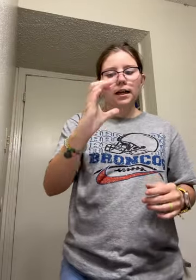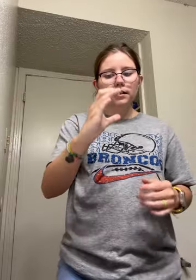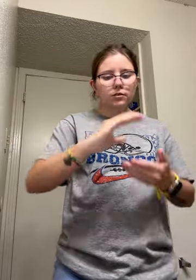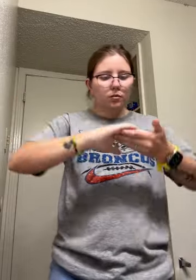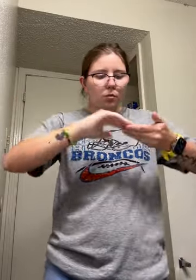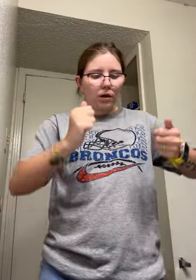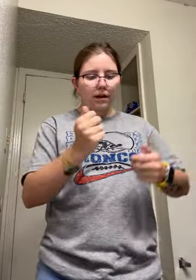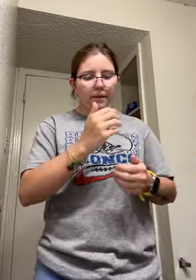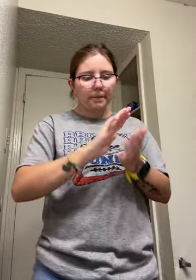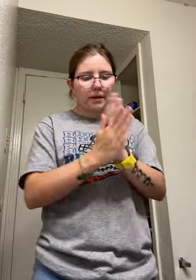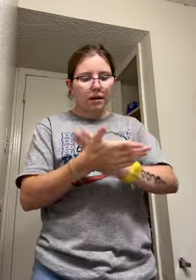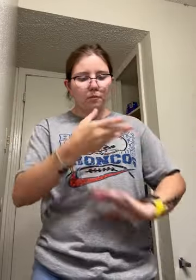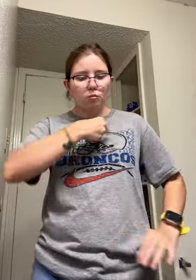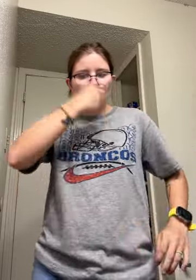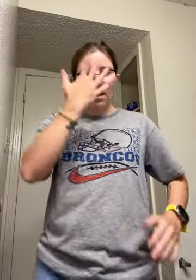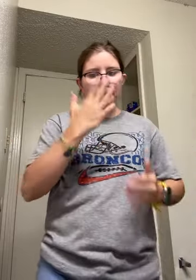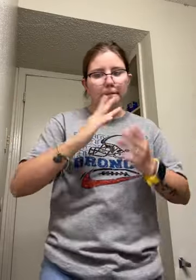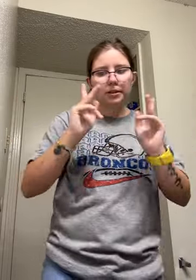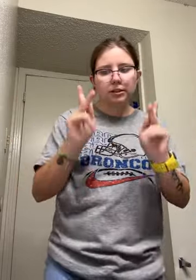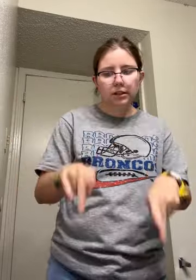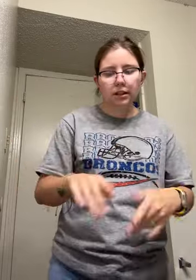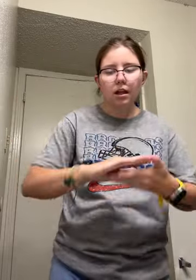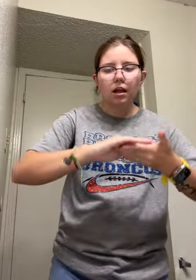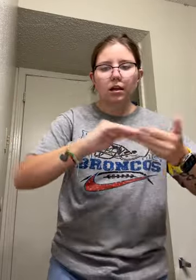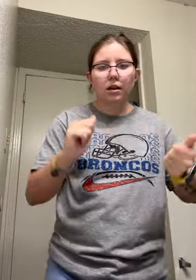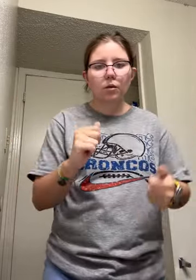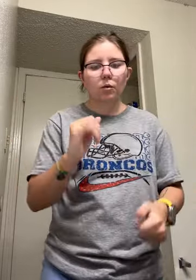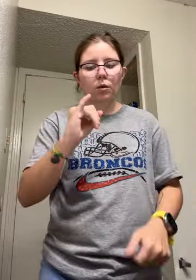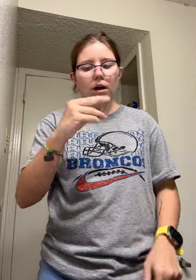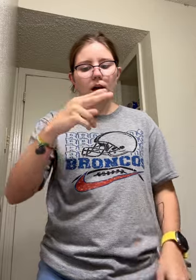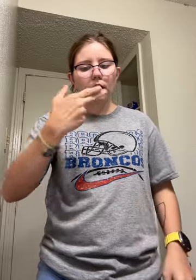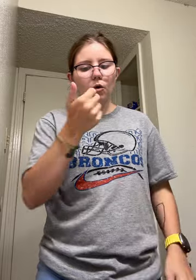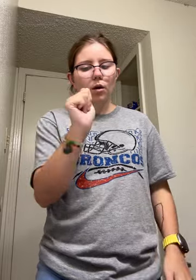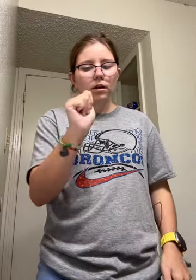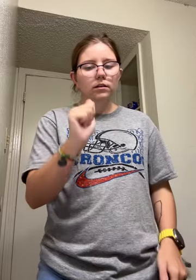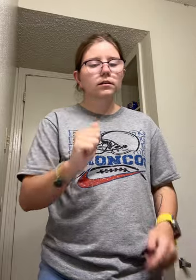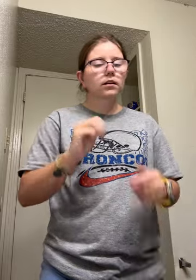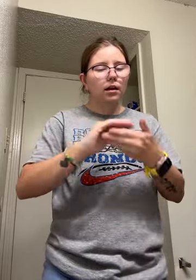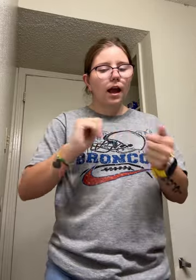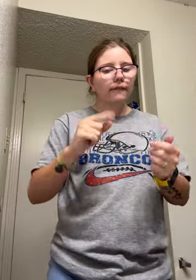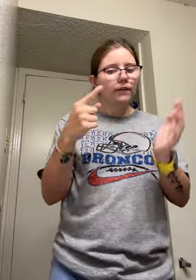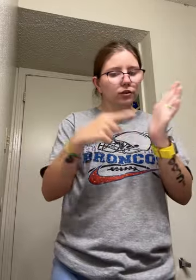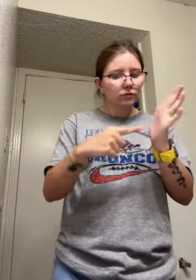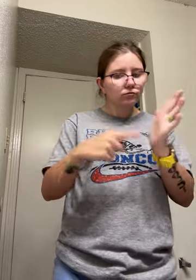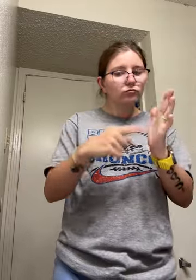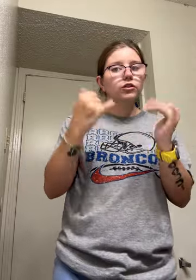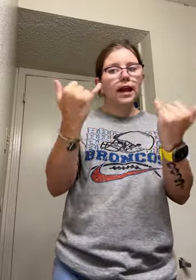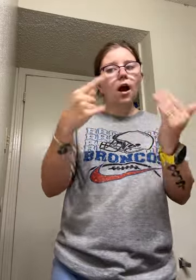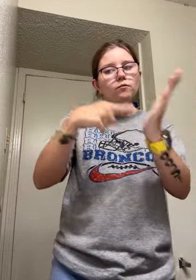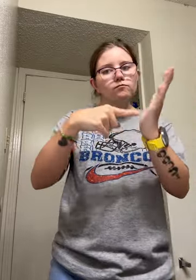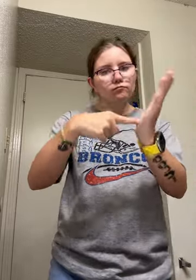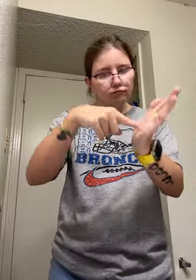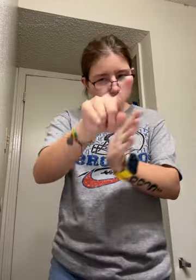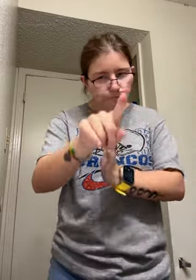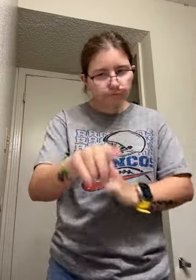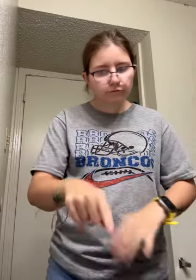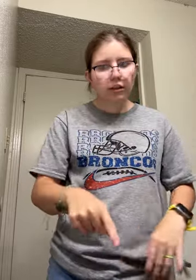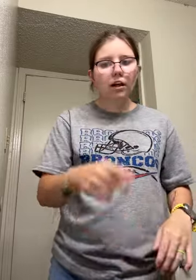turned to a white Alvada. Fucked this figure in Iowa. I fucked her on credit, so I owe her. Fucked this girl